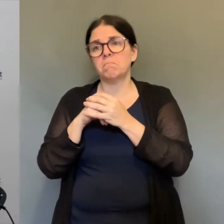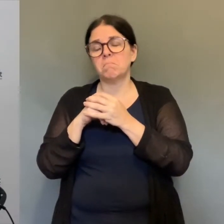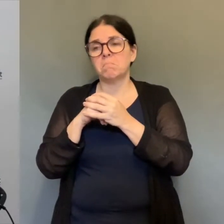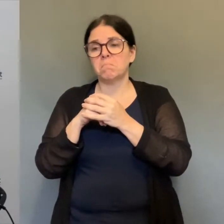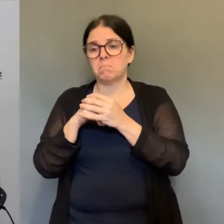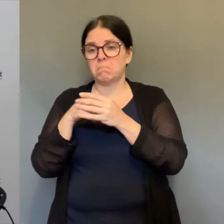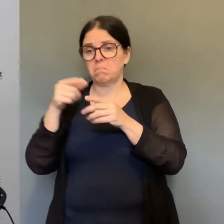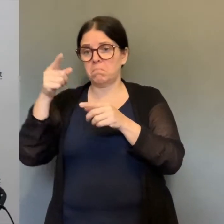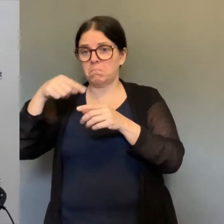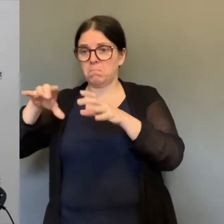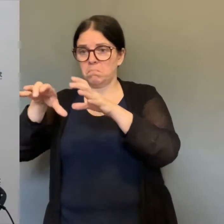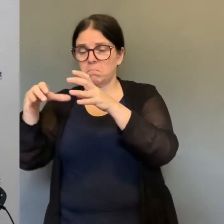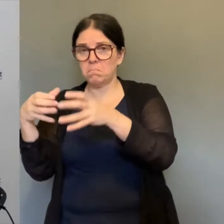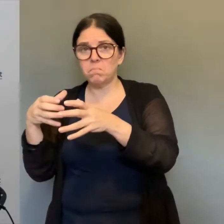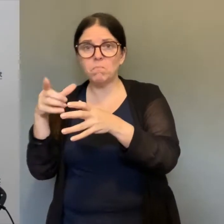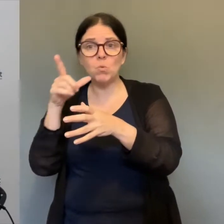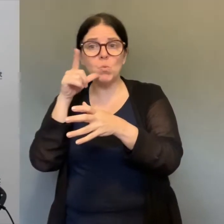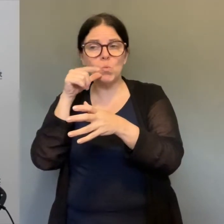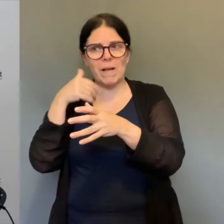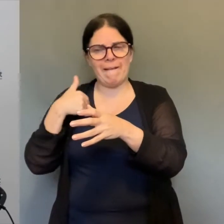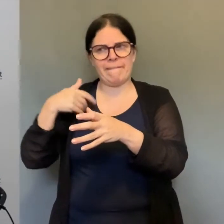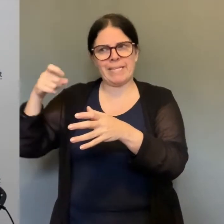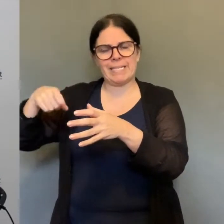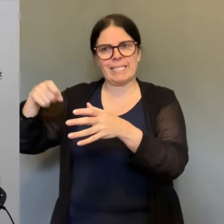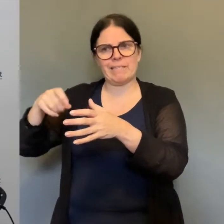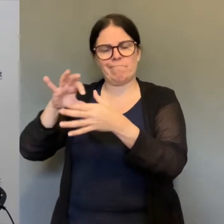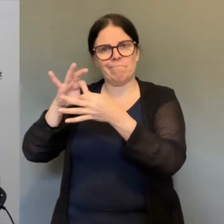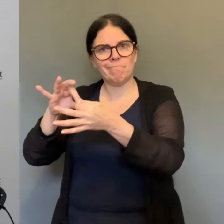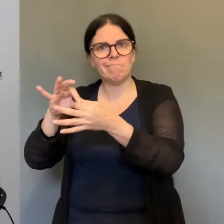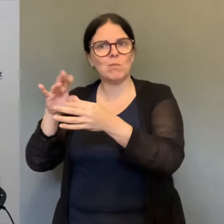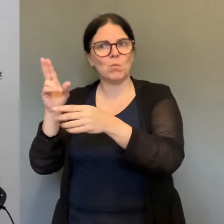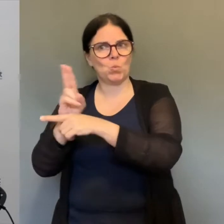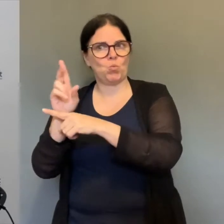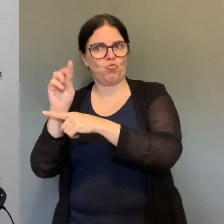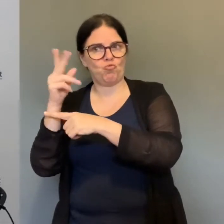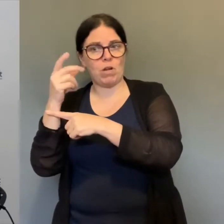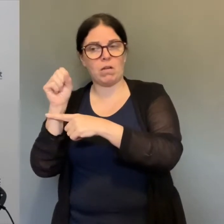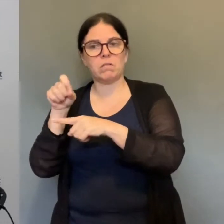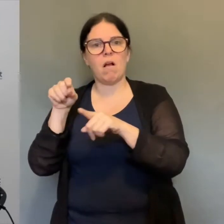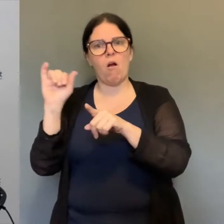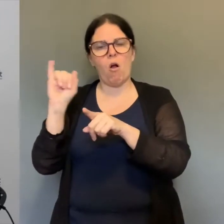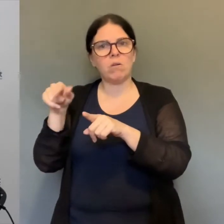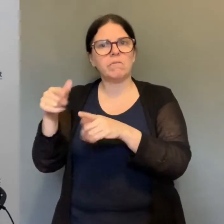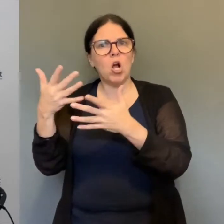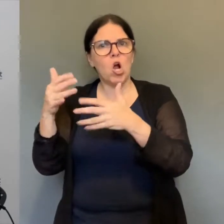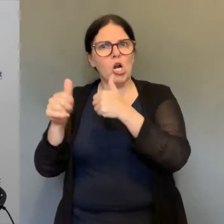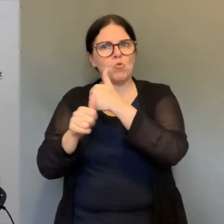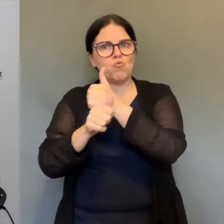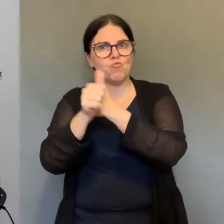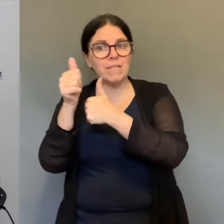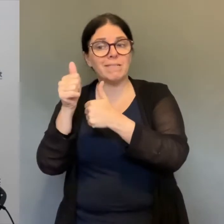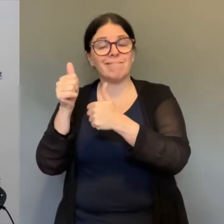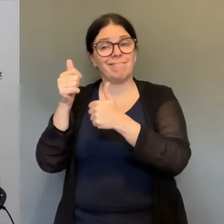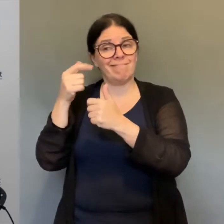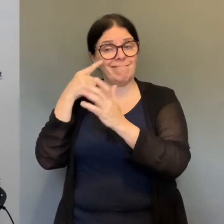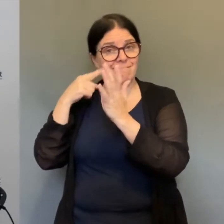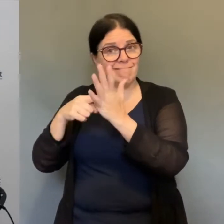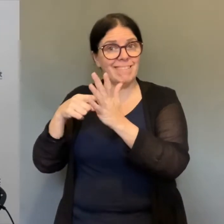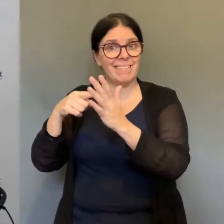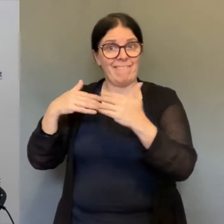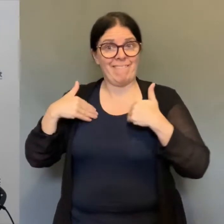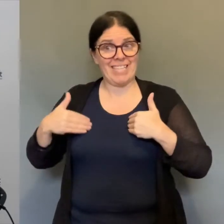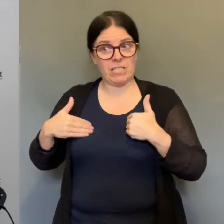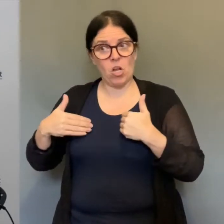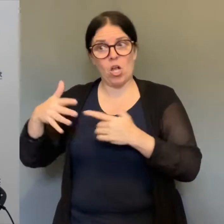COVID-19 pandemic. These messages include information about safer drug use to prevent COVID-19, importance of hand washing and